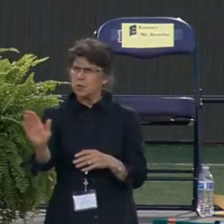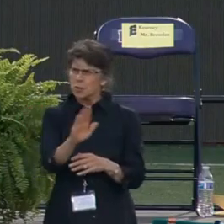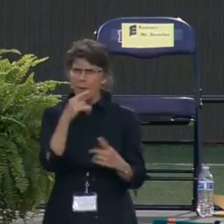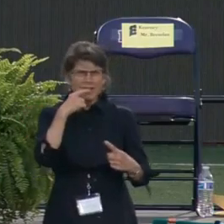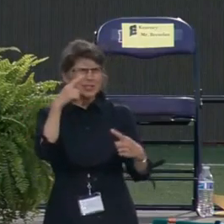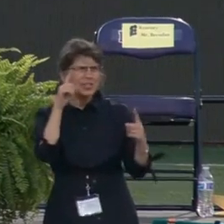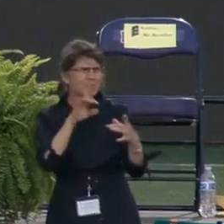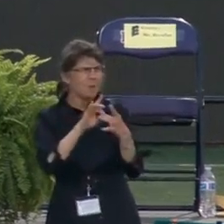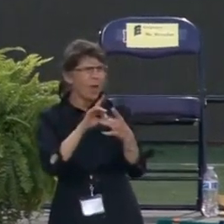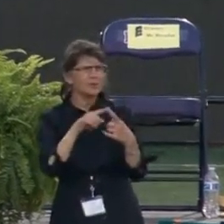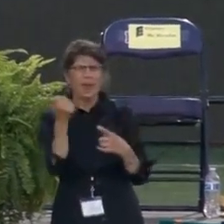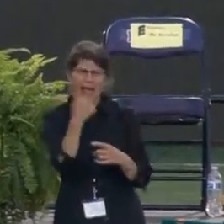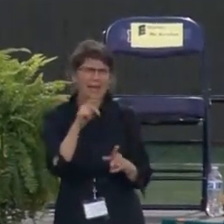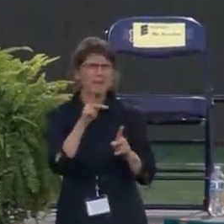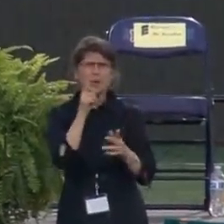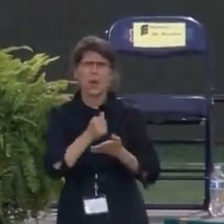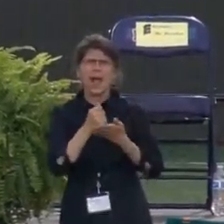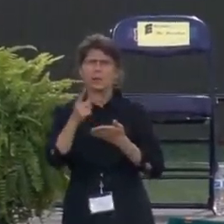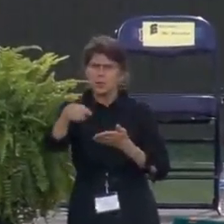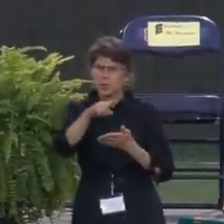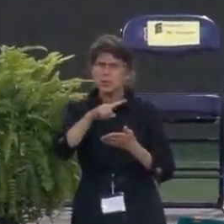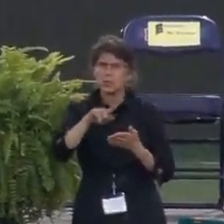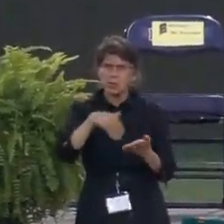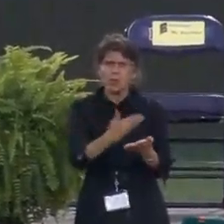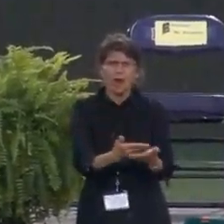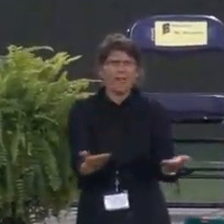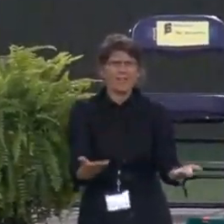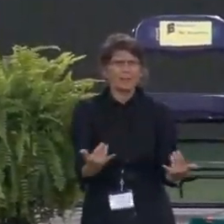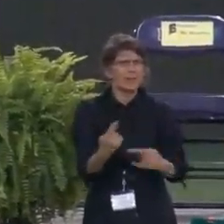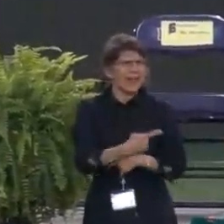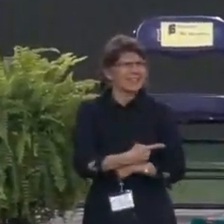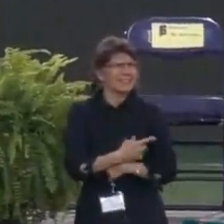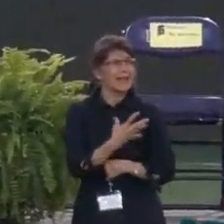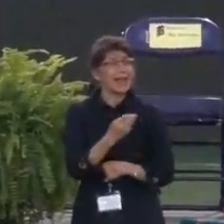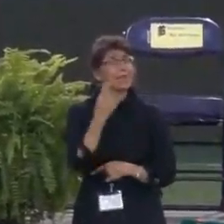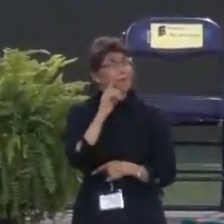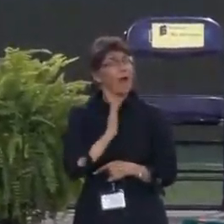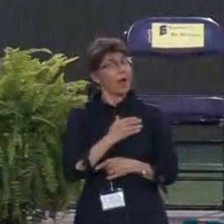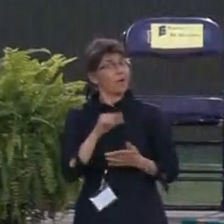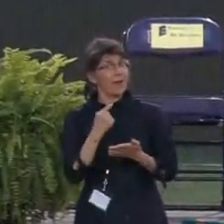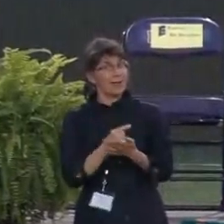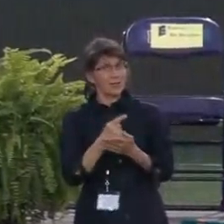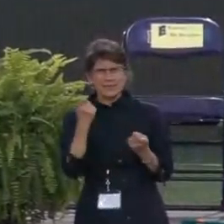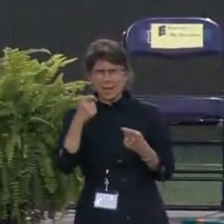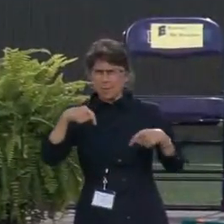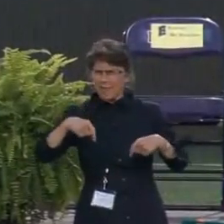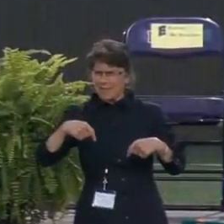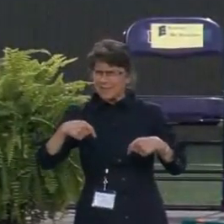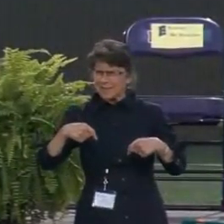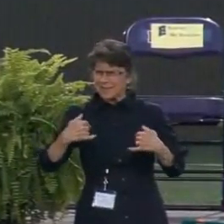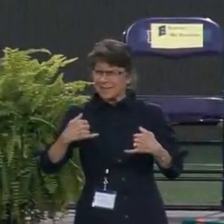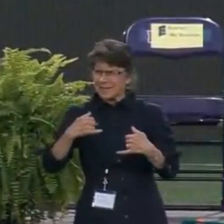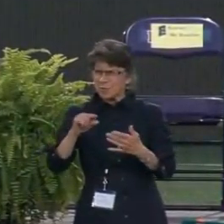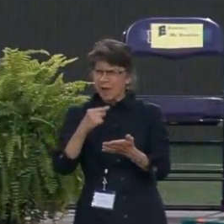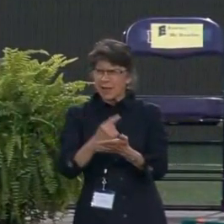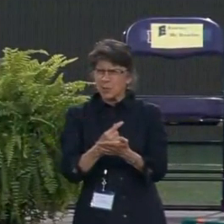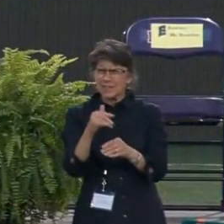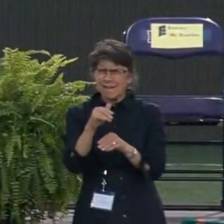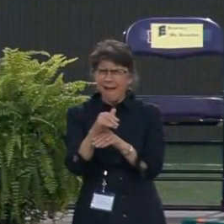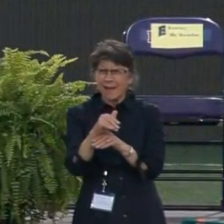to anyone who helped you to get here. And to our graduates, celebrate this moment. You deserve